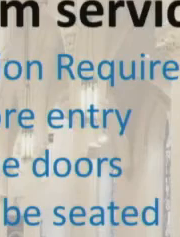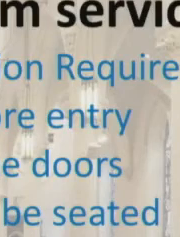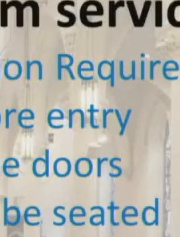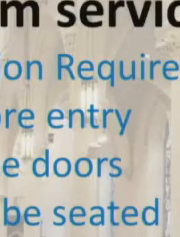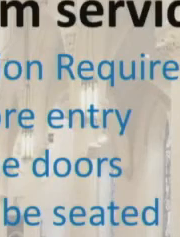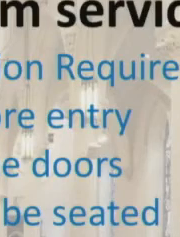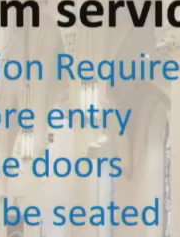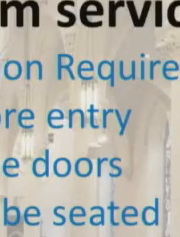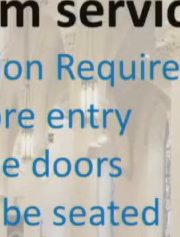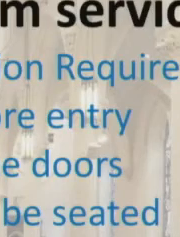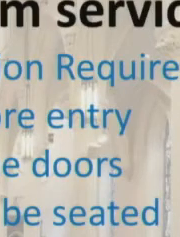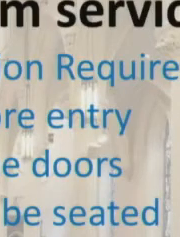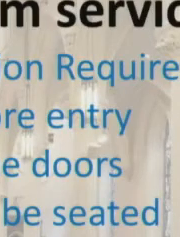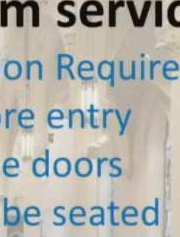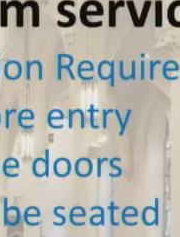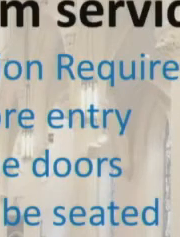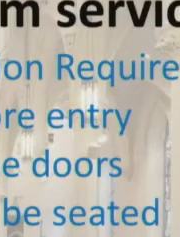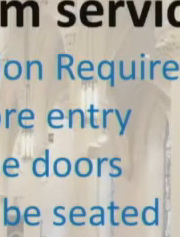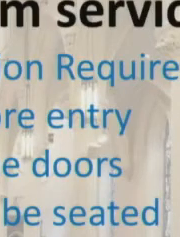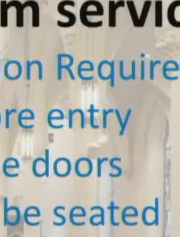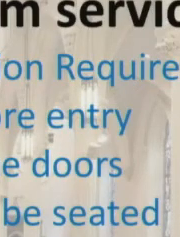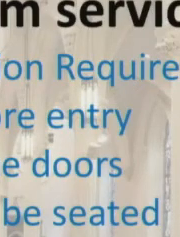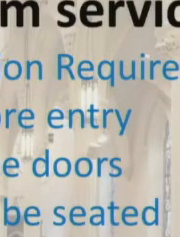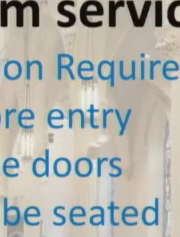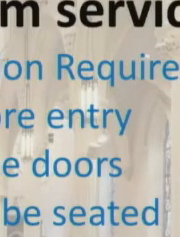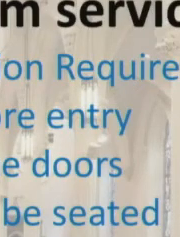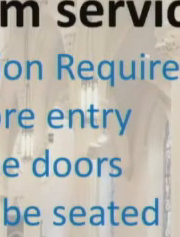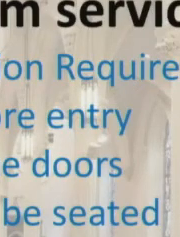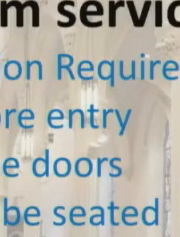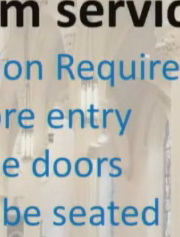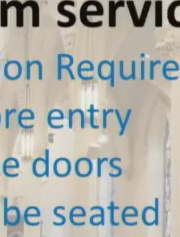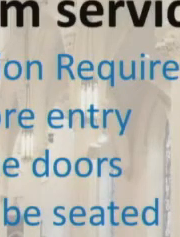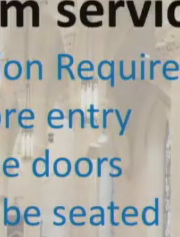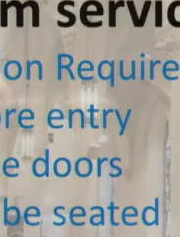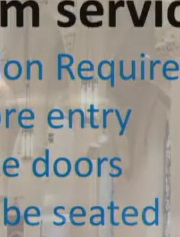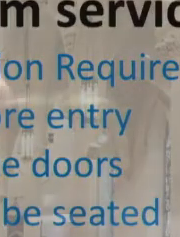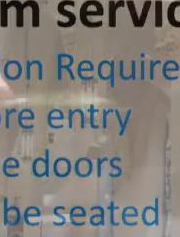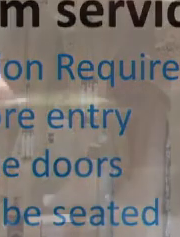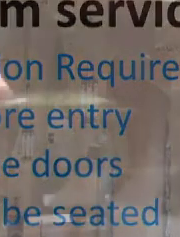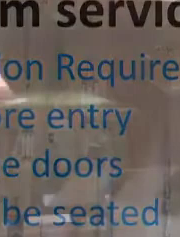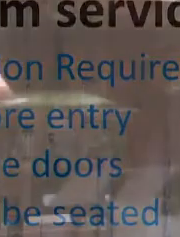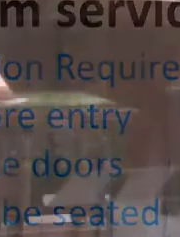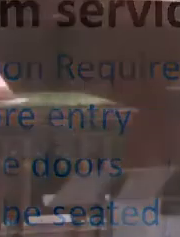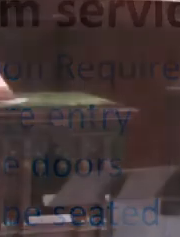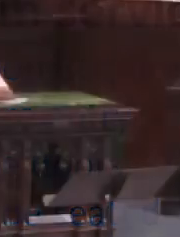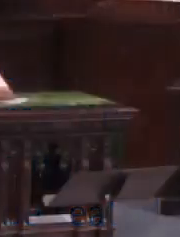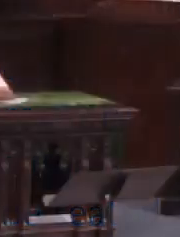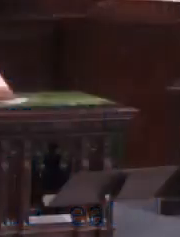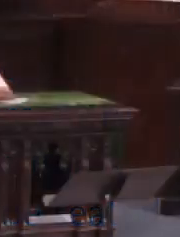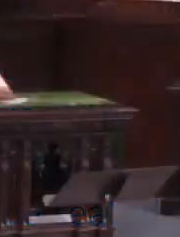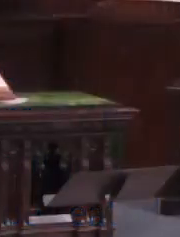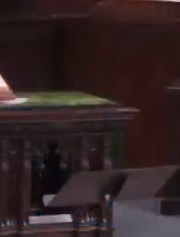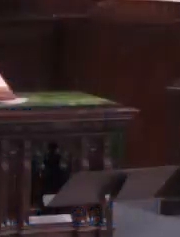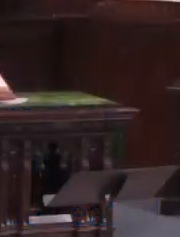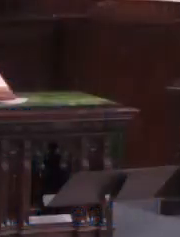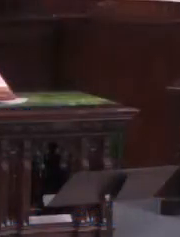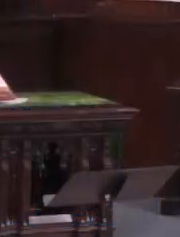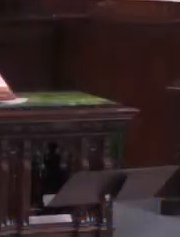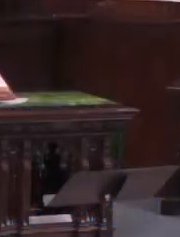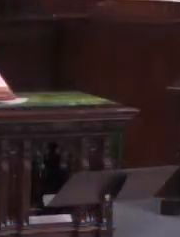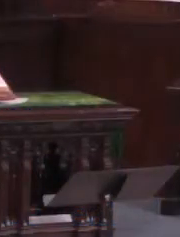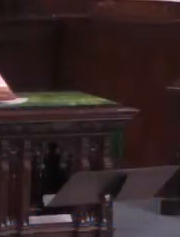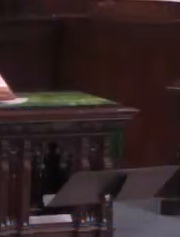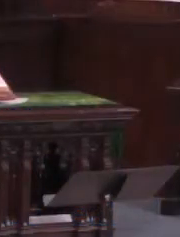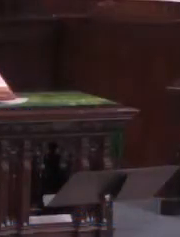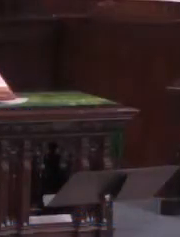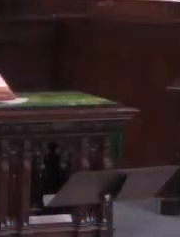and Instagram to find out more about what's going on and to see some pictures from some of the programs and events that we are running. So